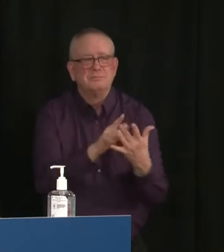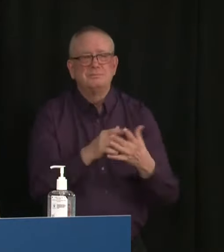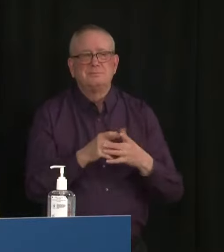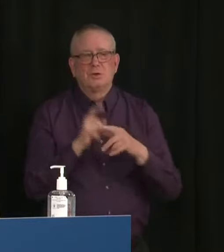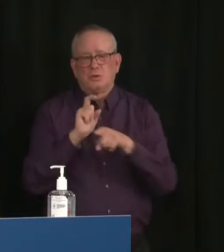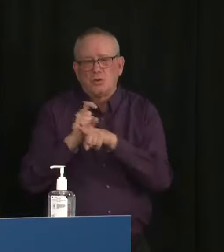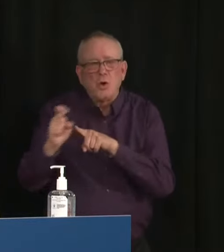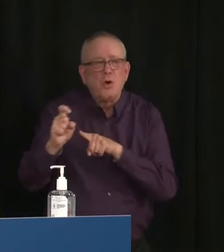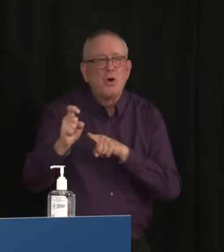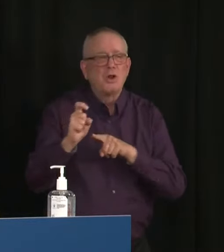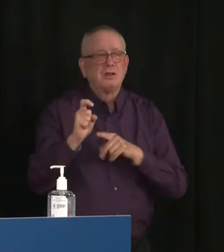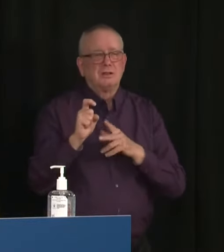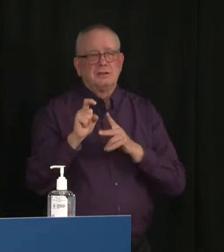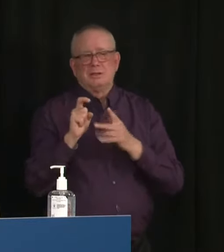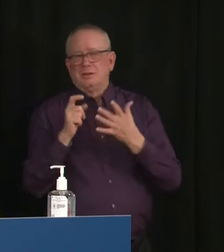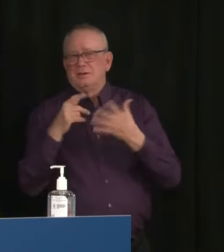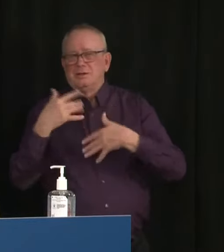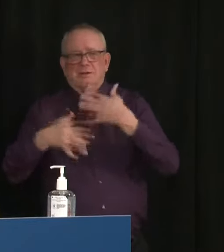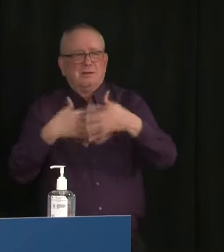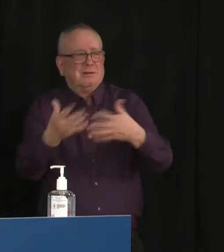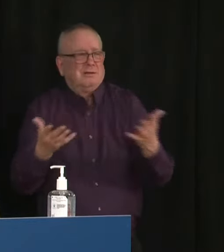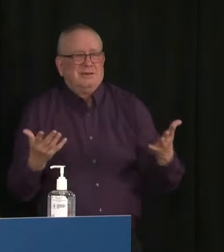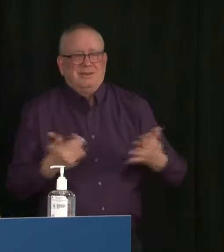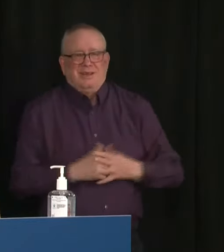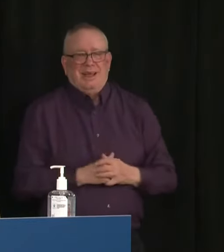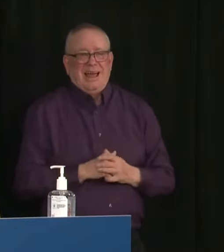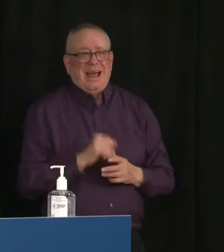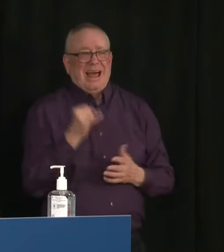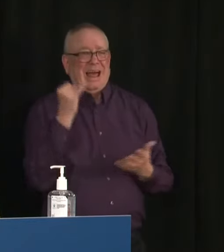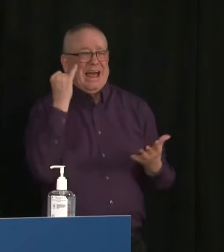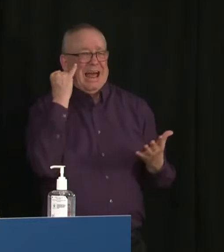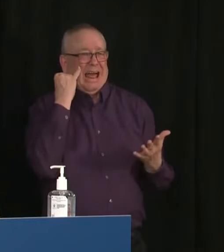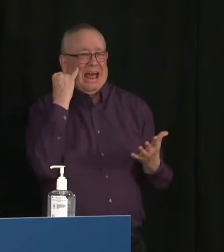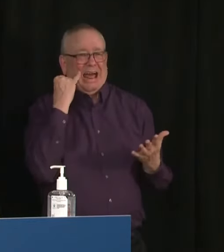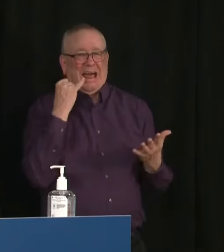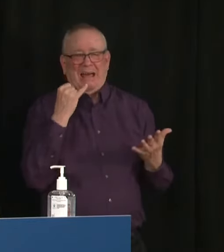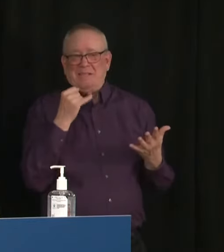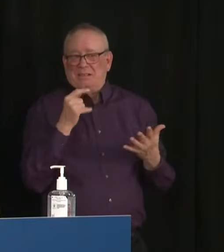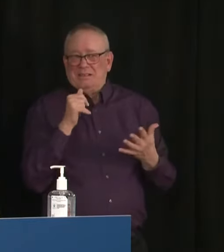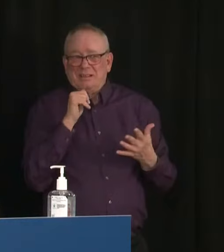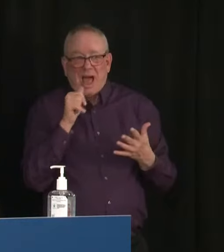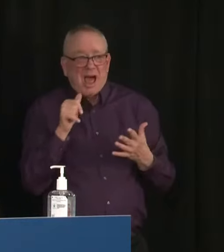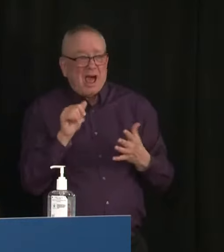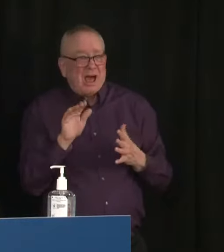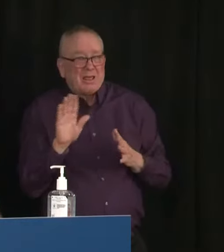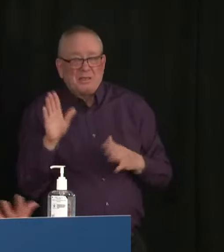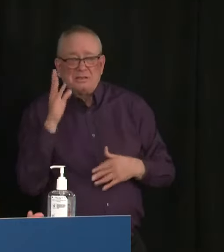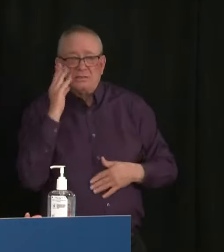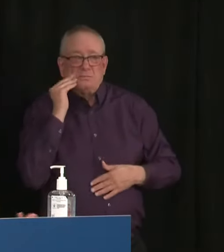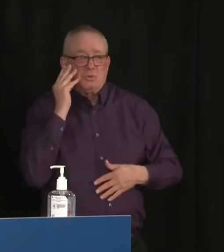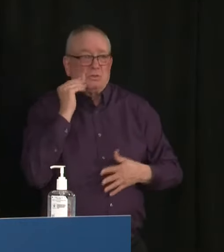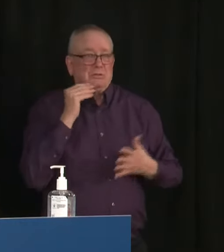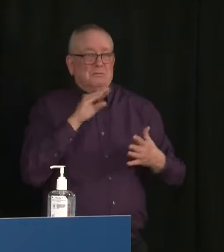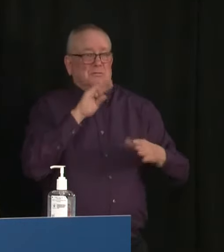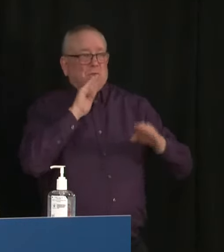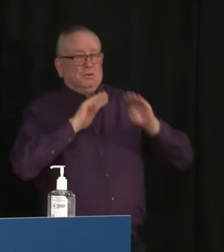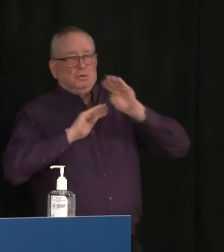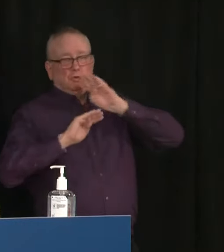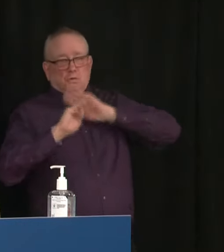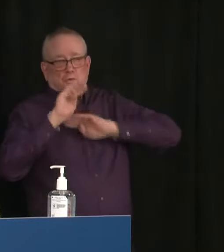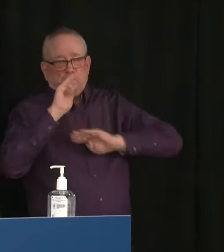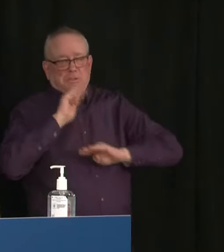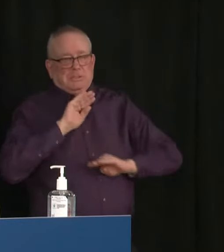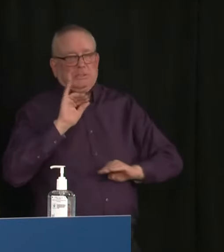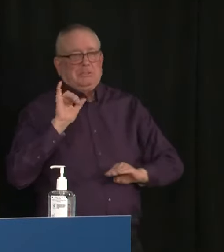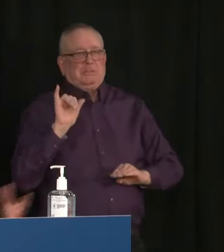that experience, then I think those would be opportunities for quality improvement. And I would encourage anyone who's experienced that,